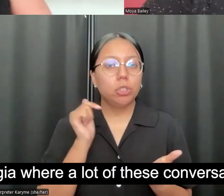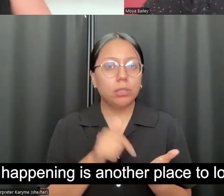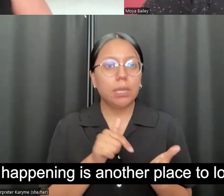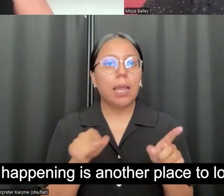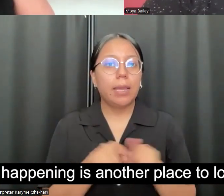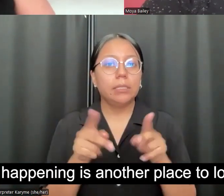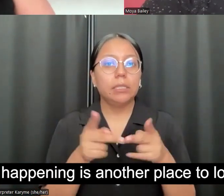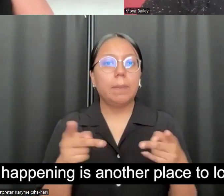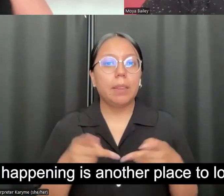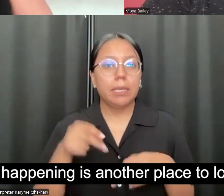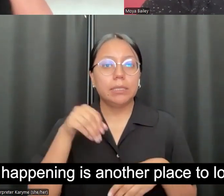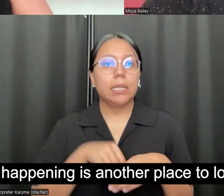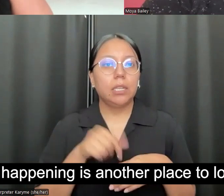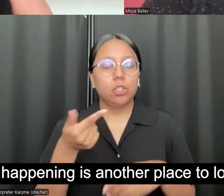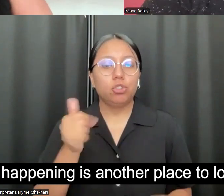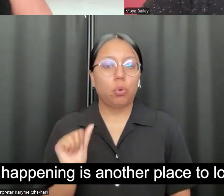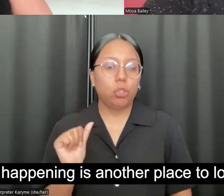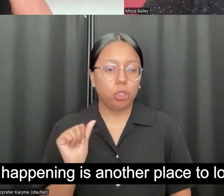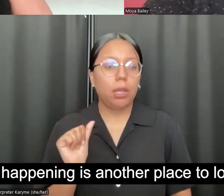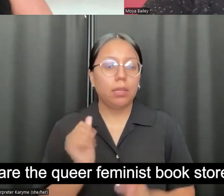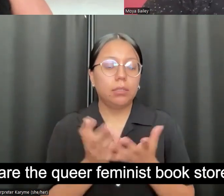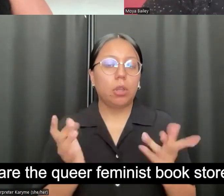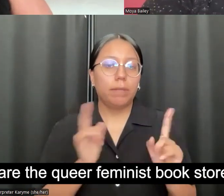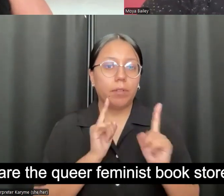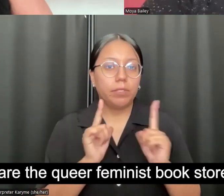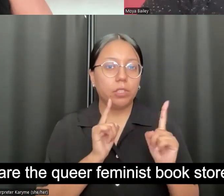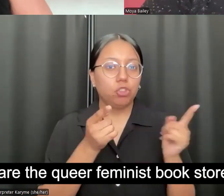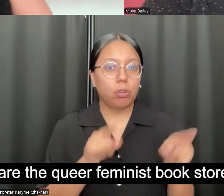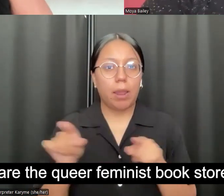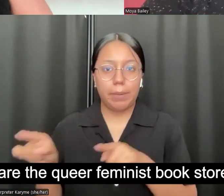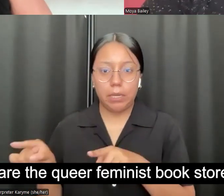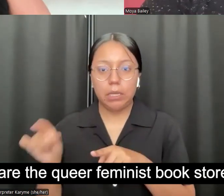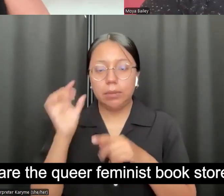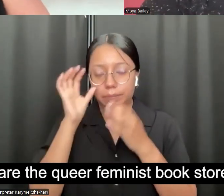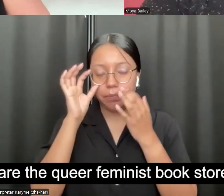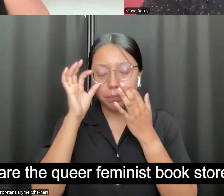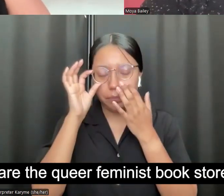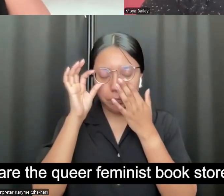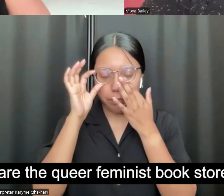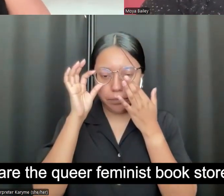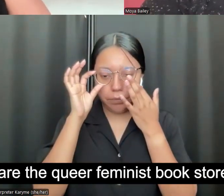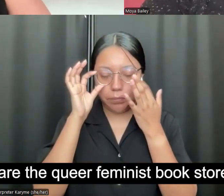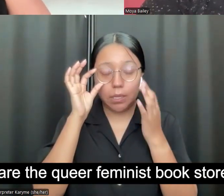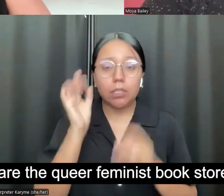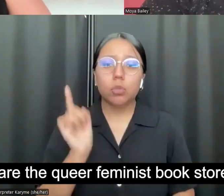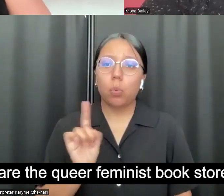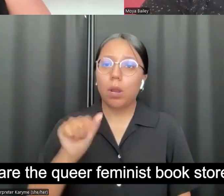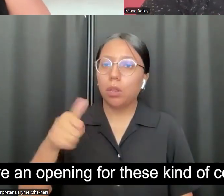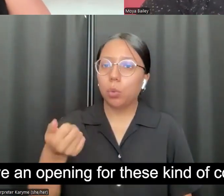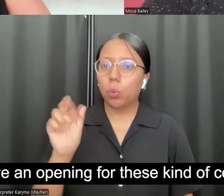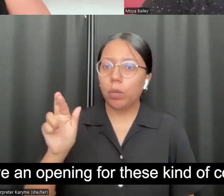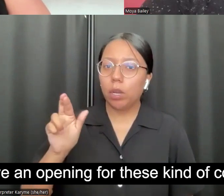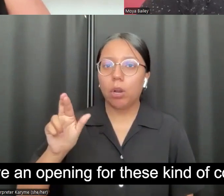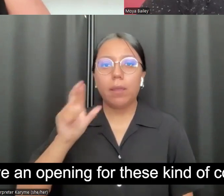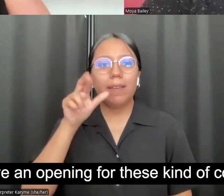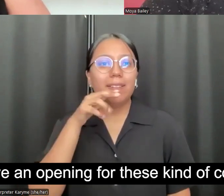a lot of these conversations are happening as another place to look. So where are the queer feminist bookstores that